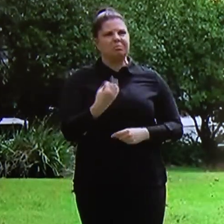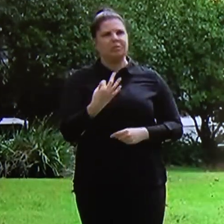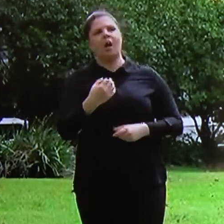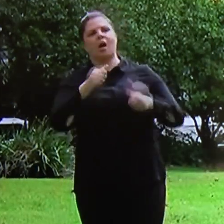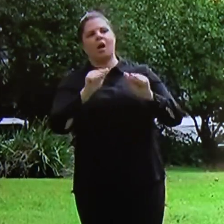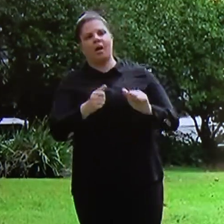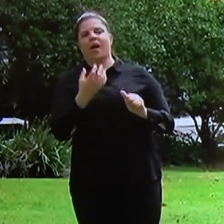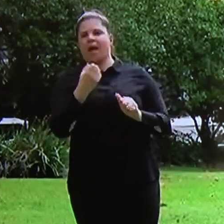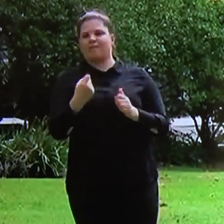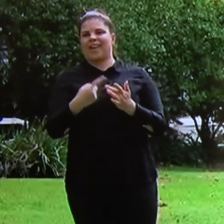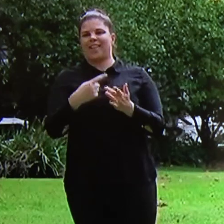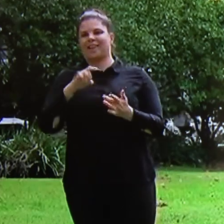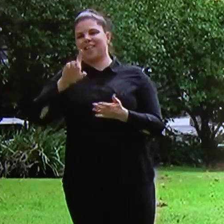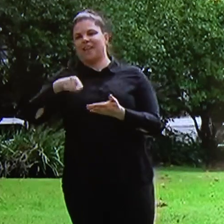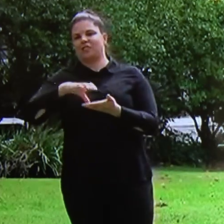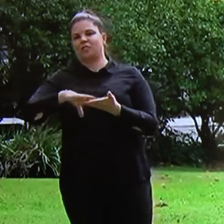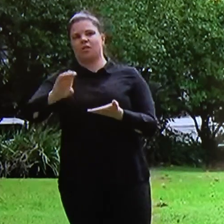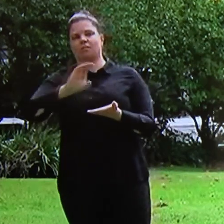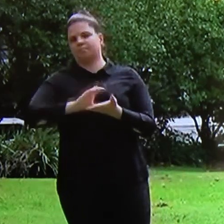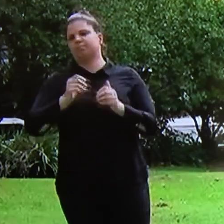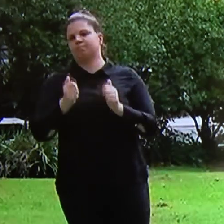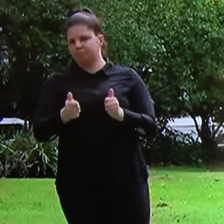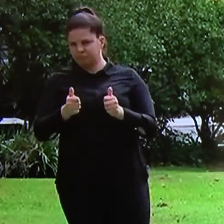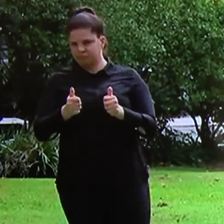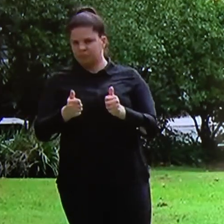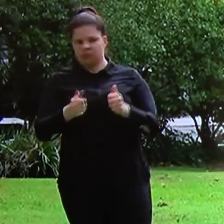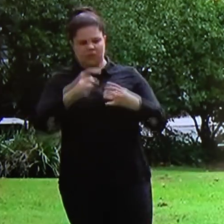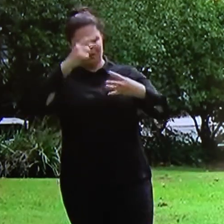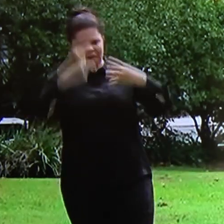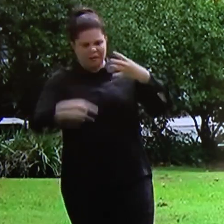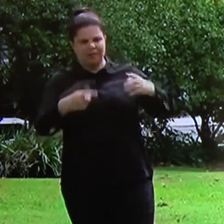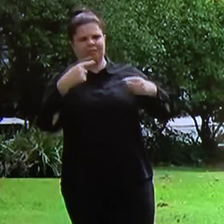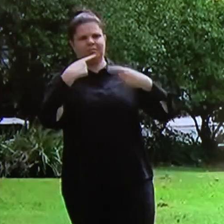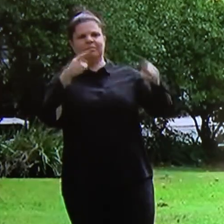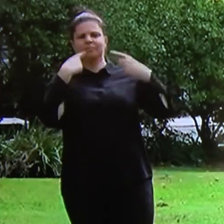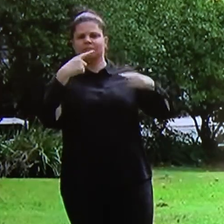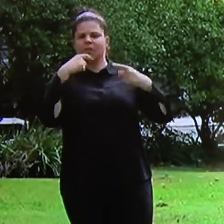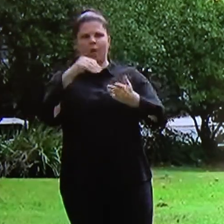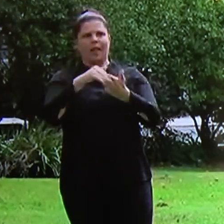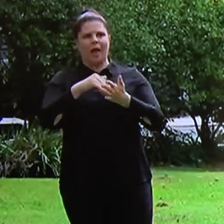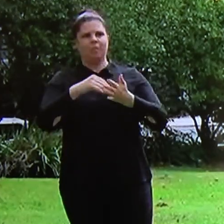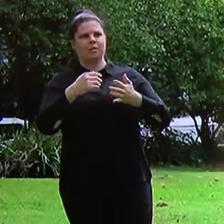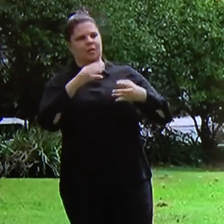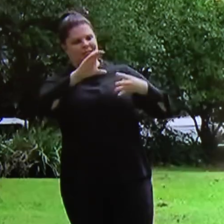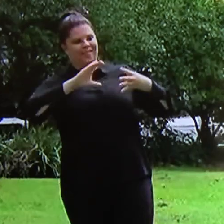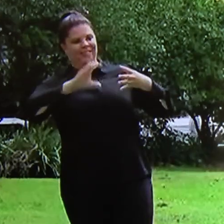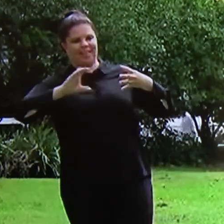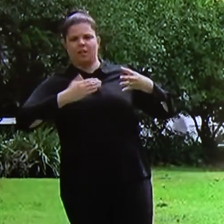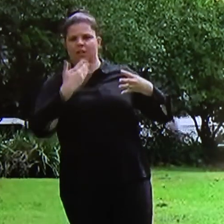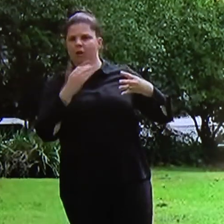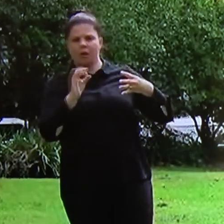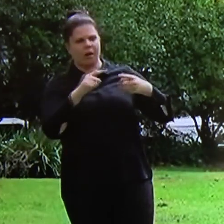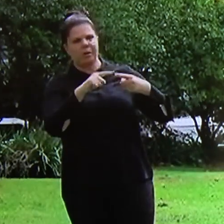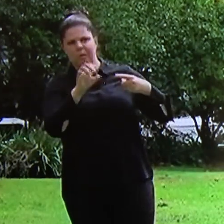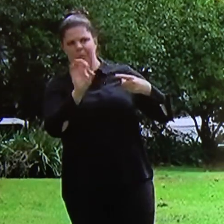you can't do in relation to this situation is say, well, this package doesn't cover the field. No package in these circumstances will cover